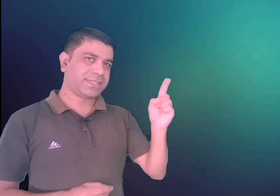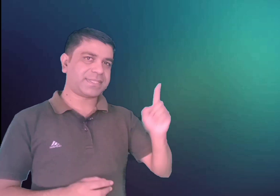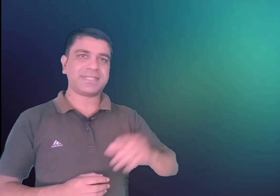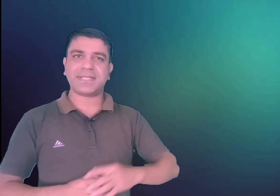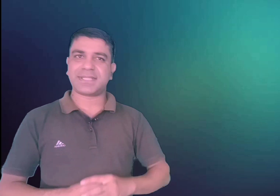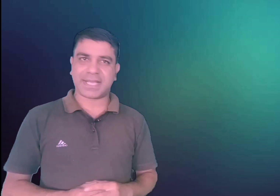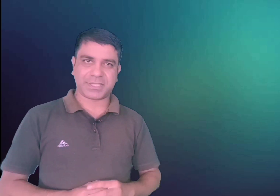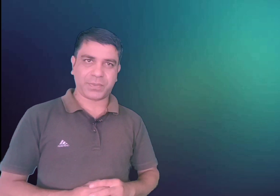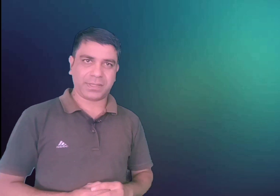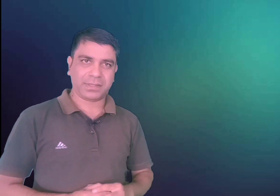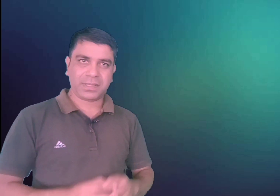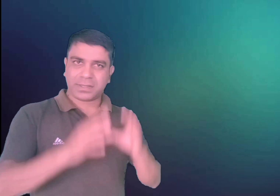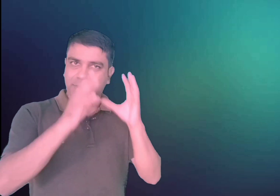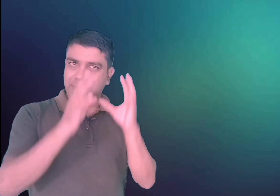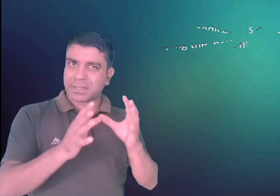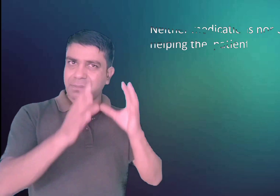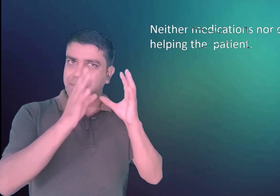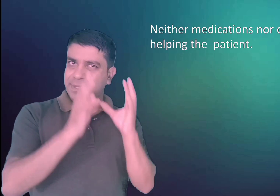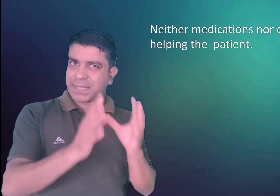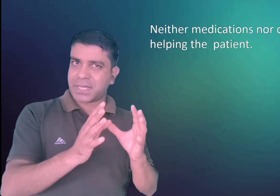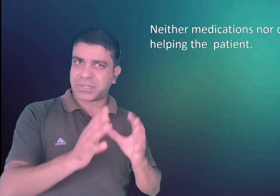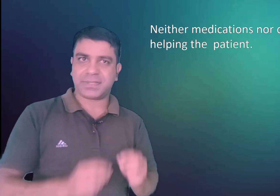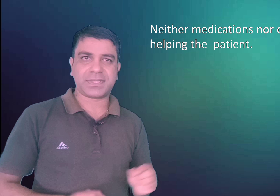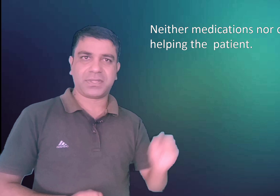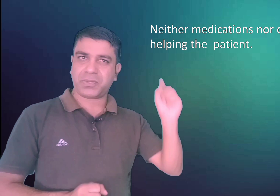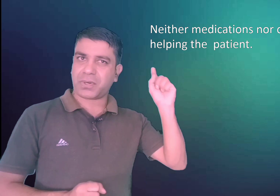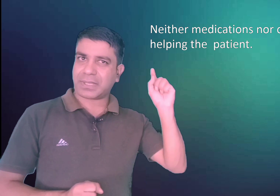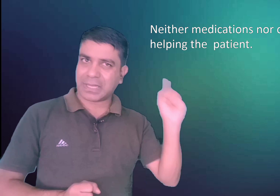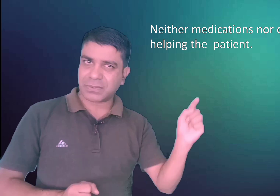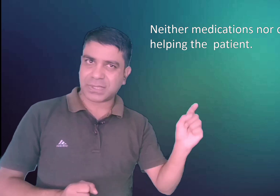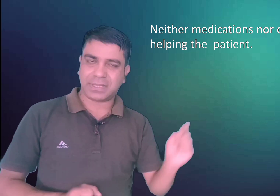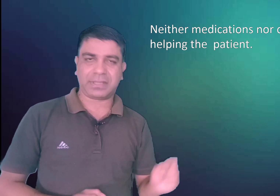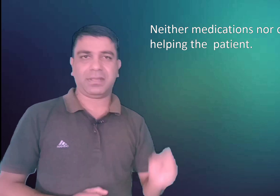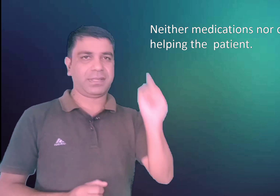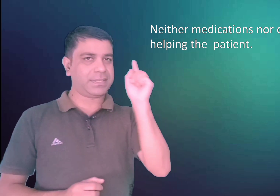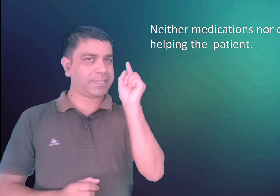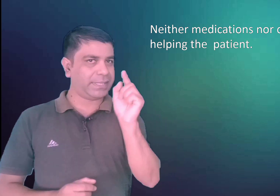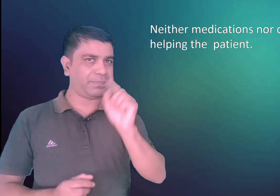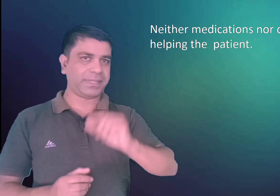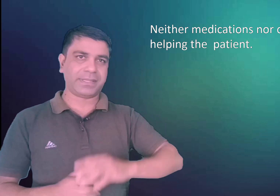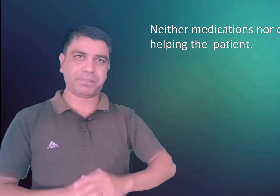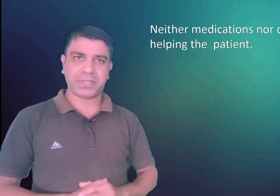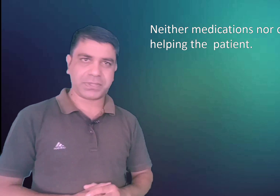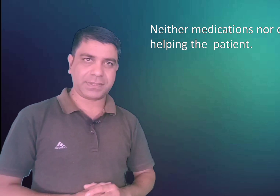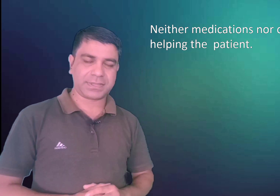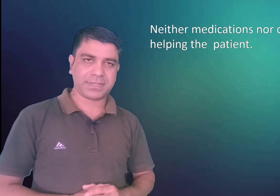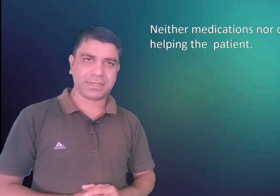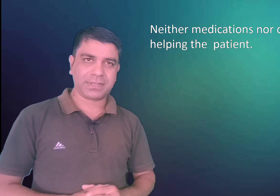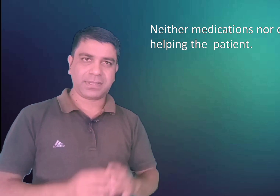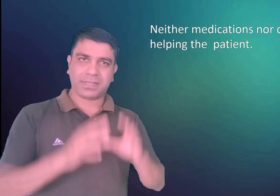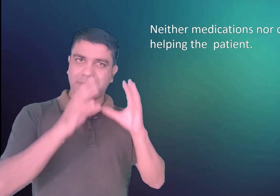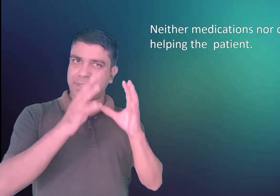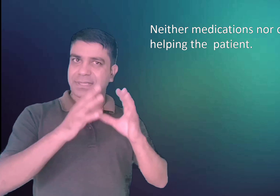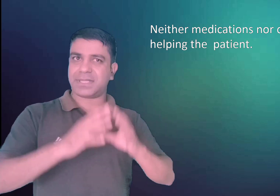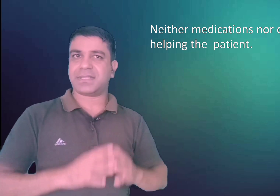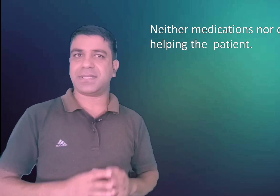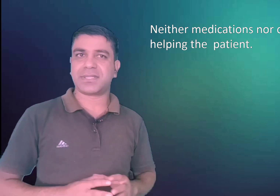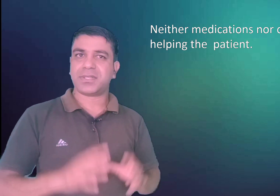this sentence as well. Neither medications nor counseling is helping the patient. In this sentence,